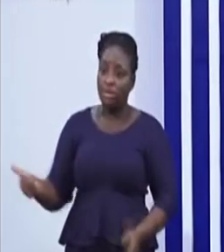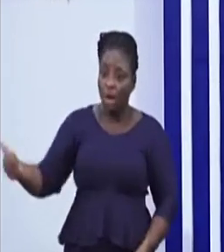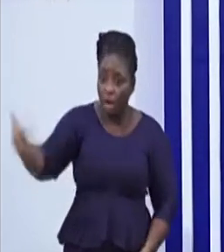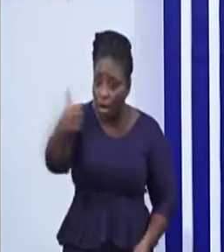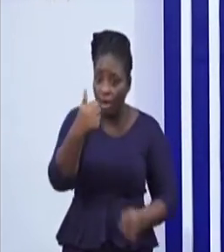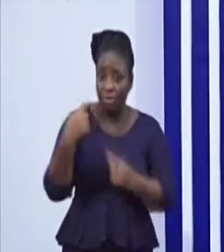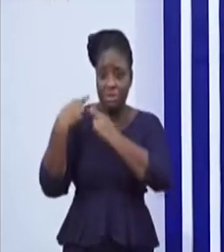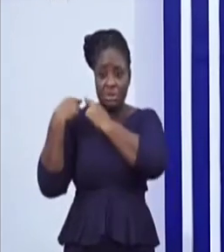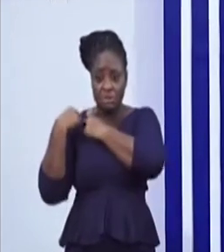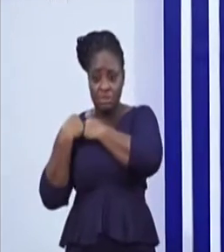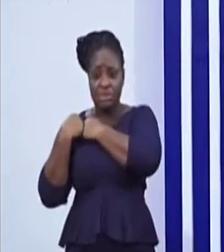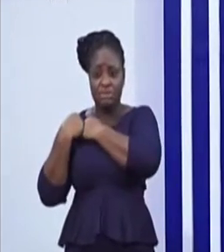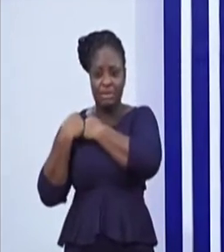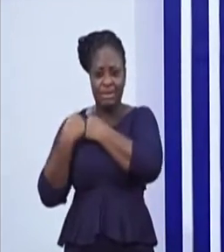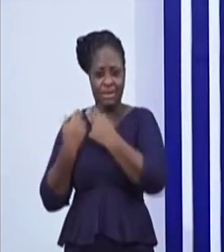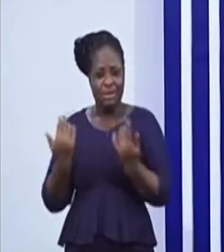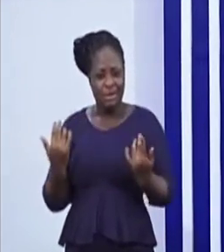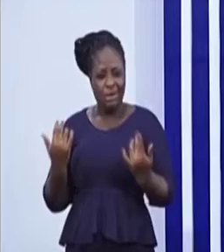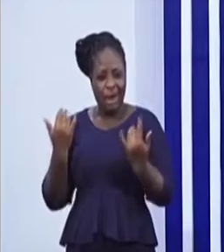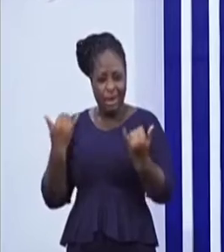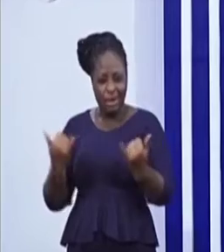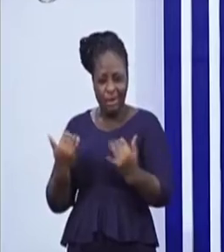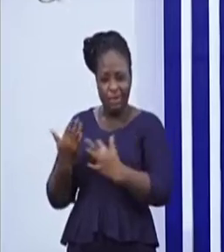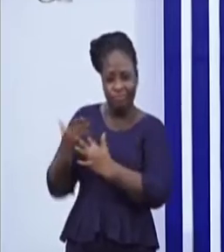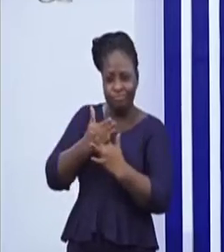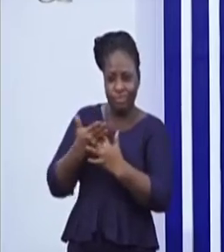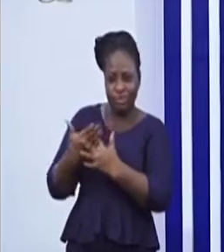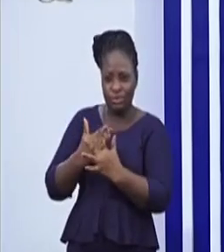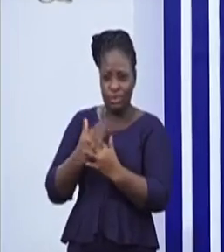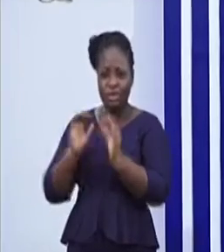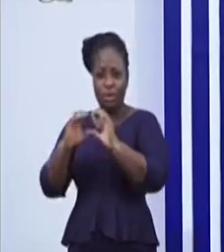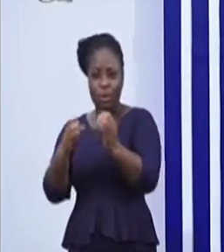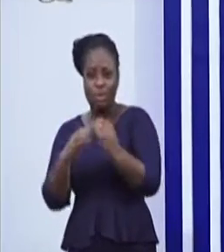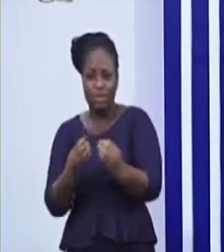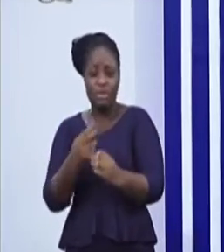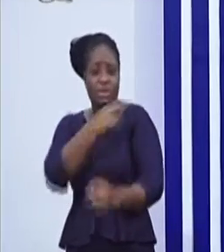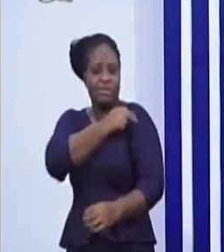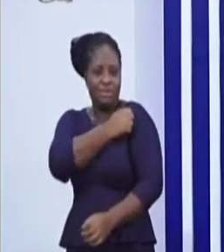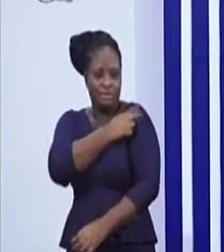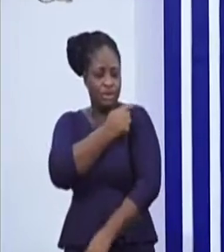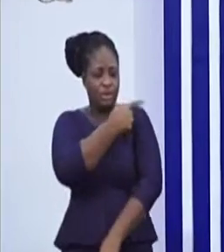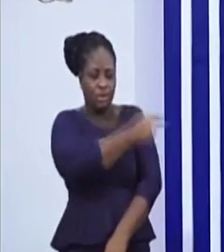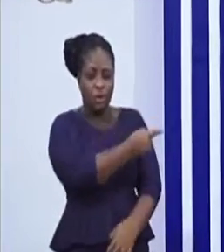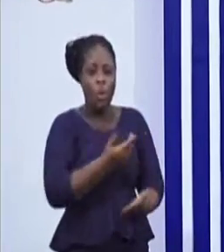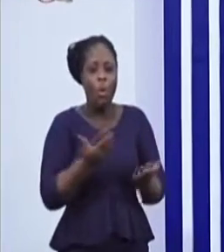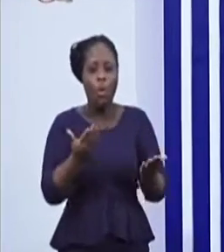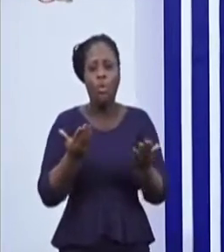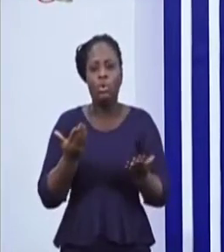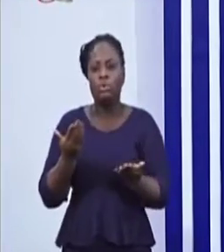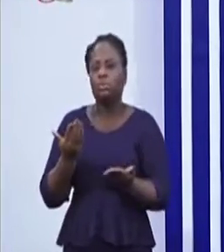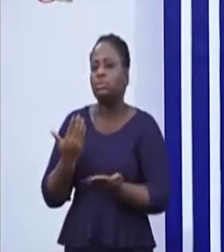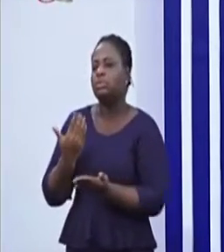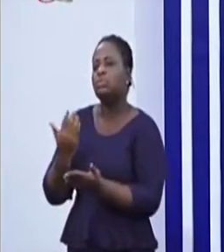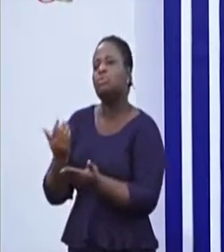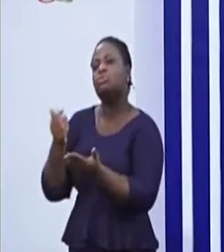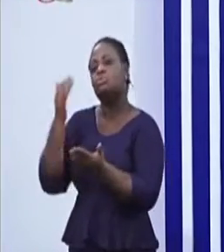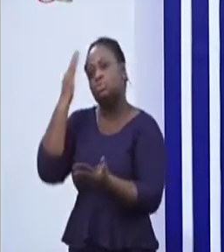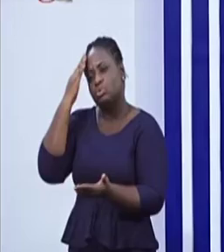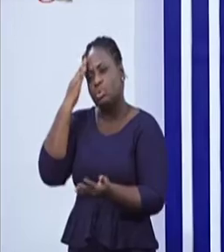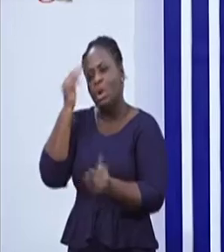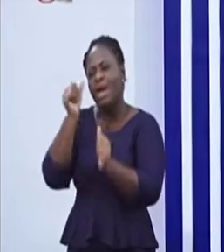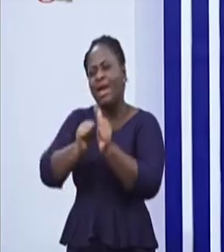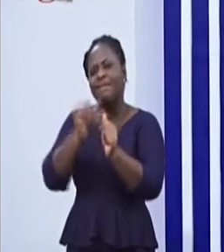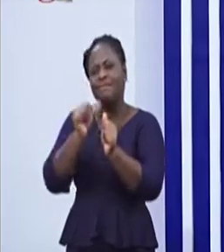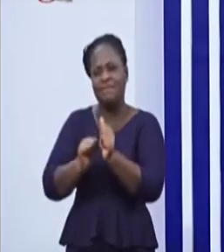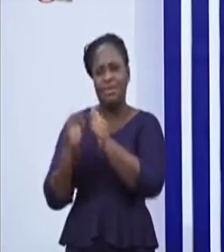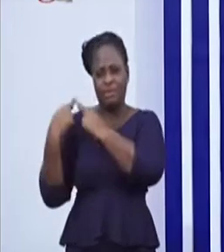responsibility. And because we are an interface between the community and the hospitals, I really want to emphasize the role everybody has to play as far